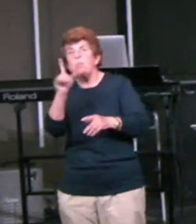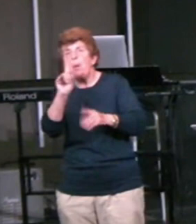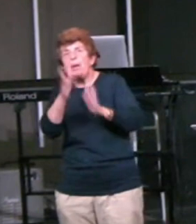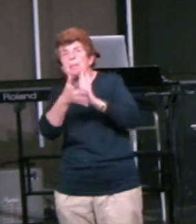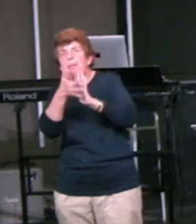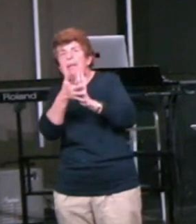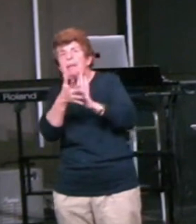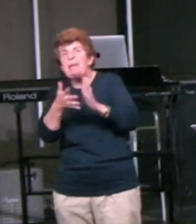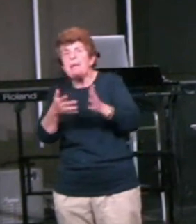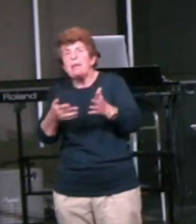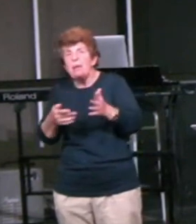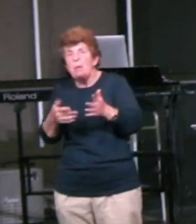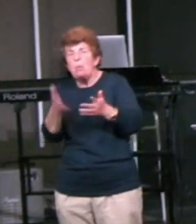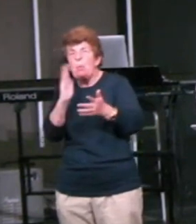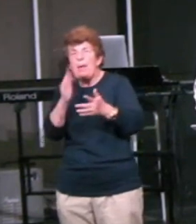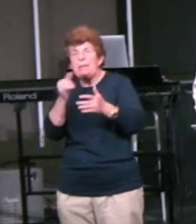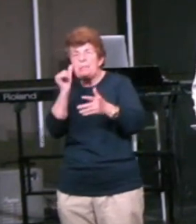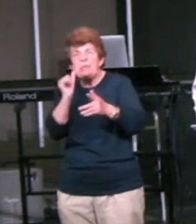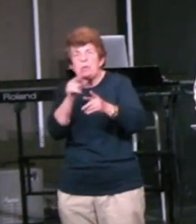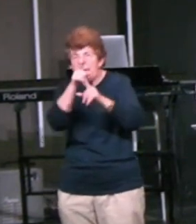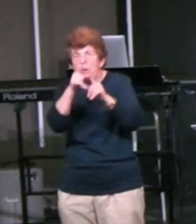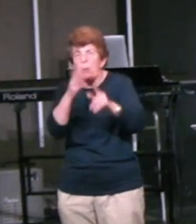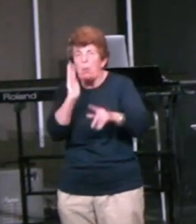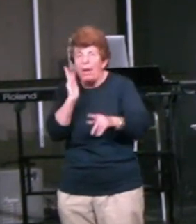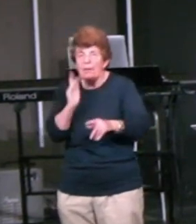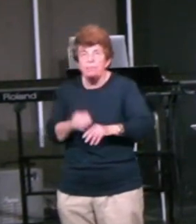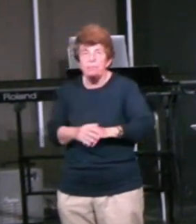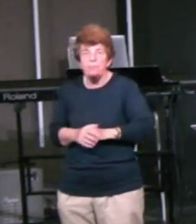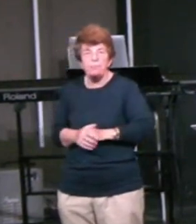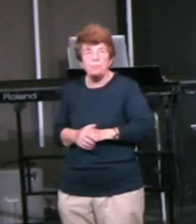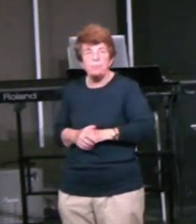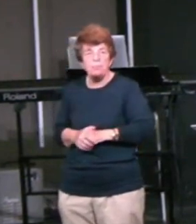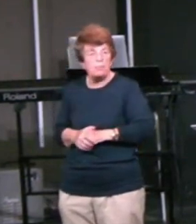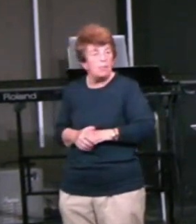do you mean? When did we ever cheat you?